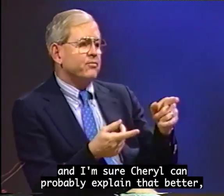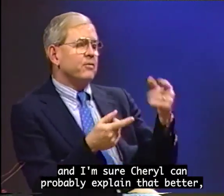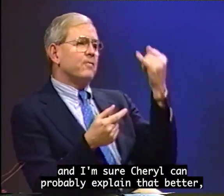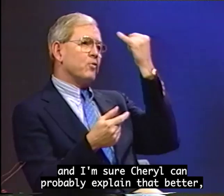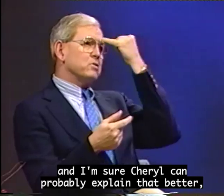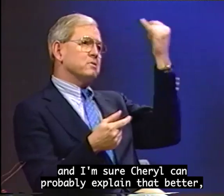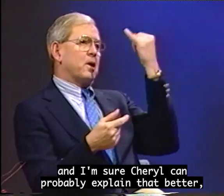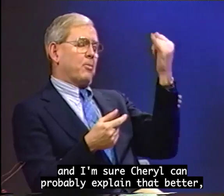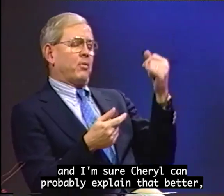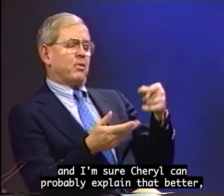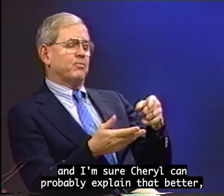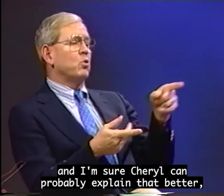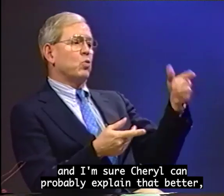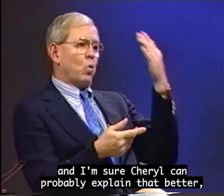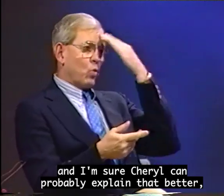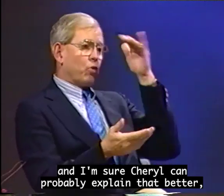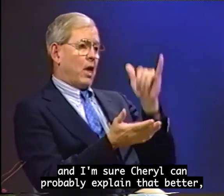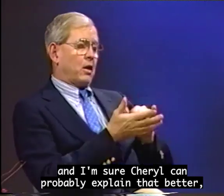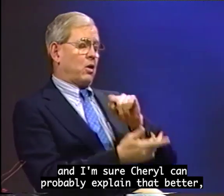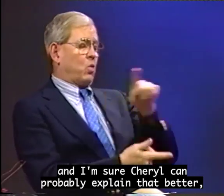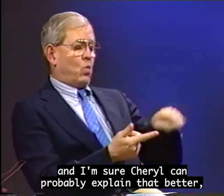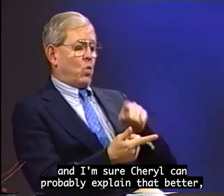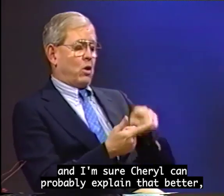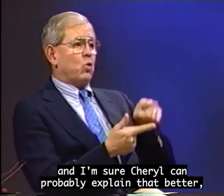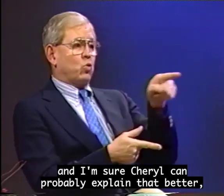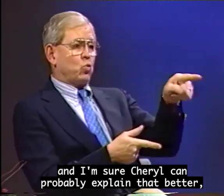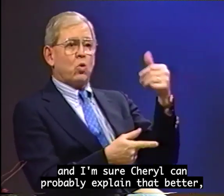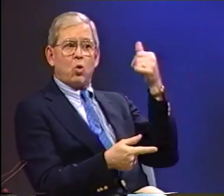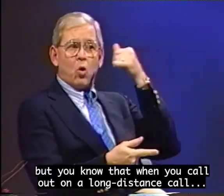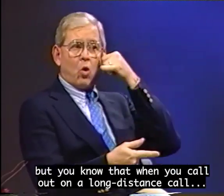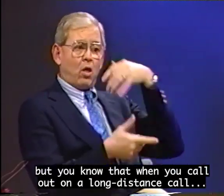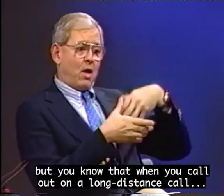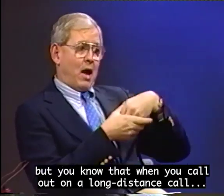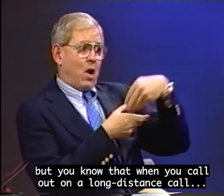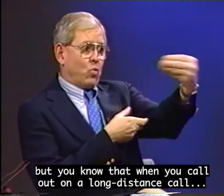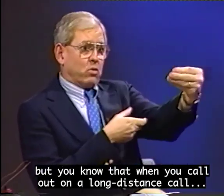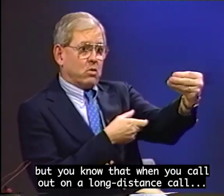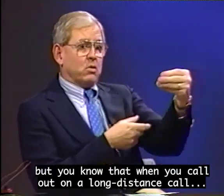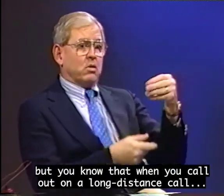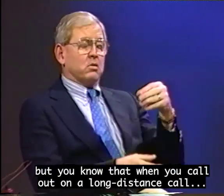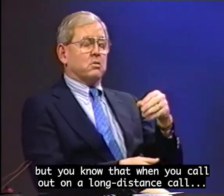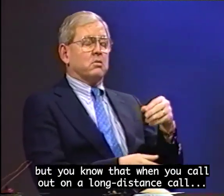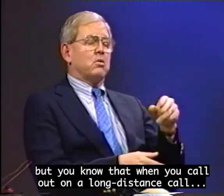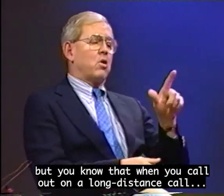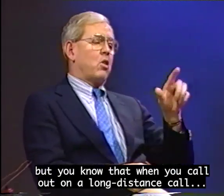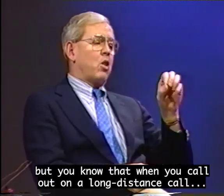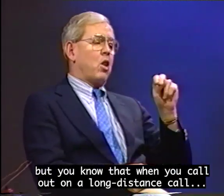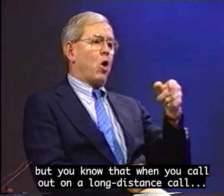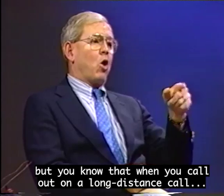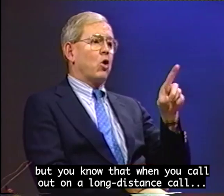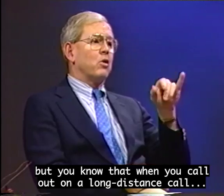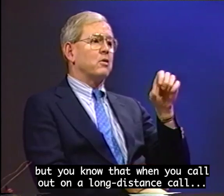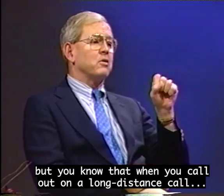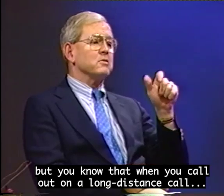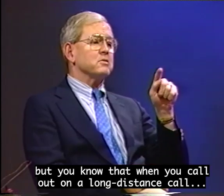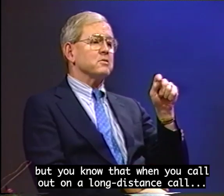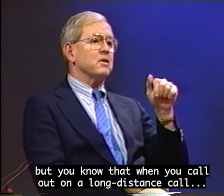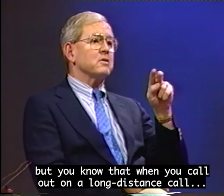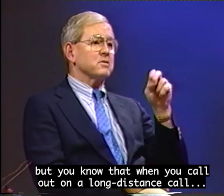And I'm sure Cheryl can probably explain that better. But you know that when you call out on a